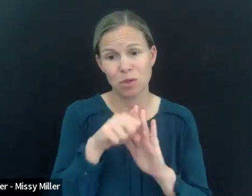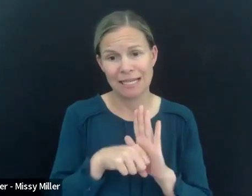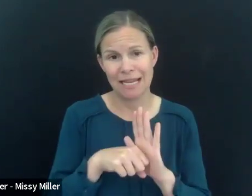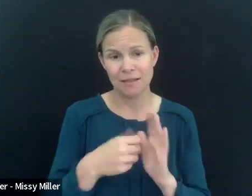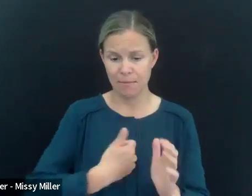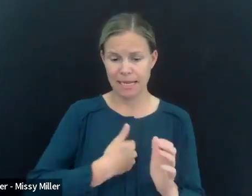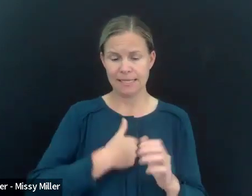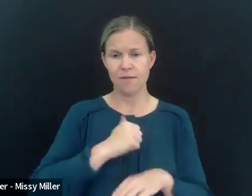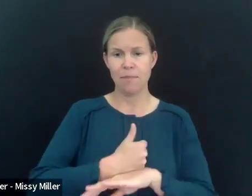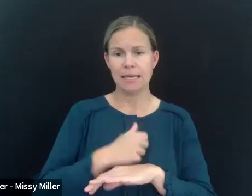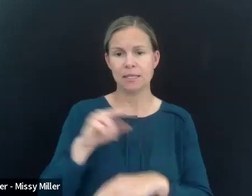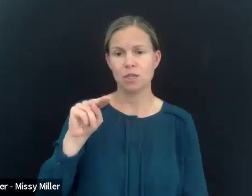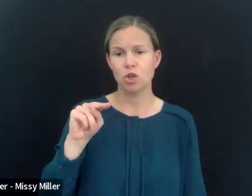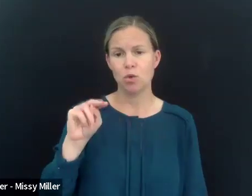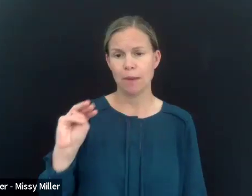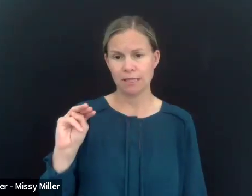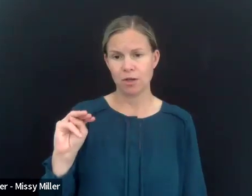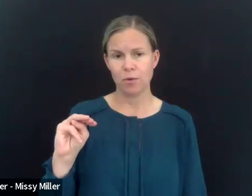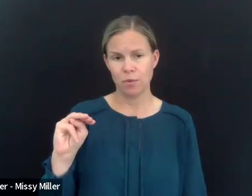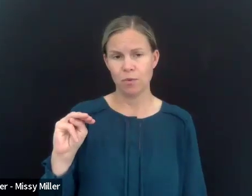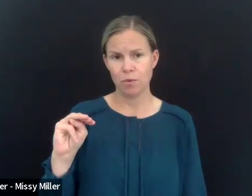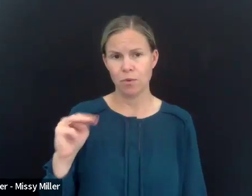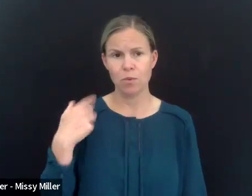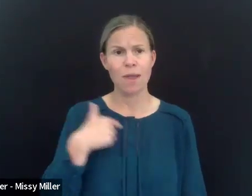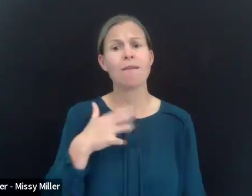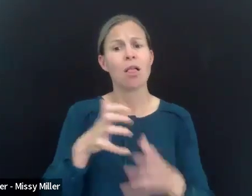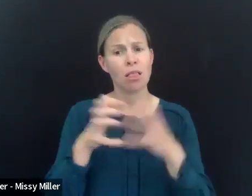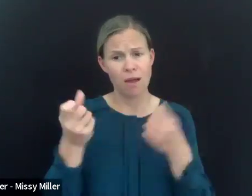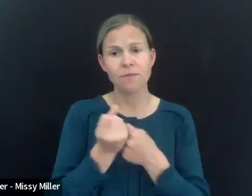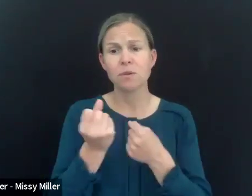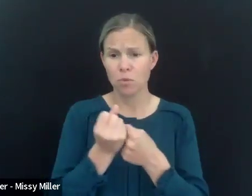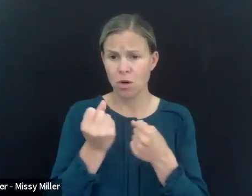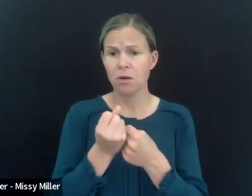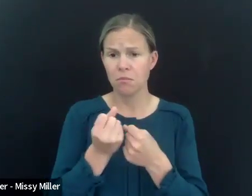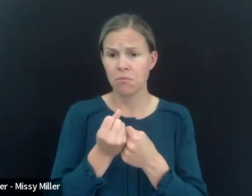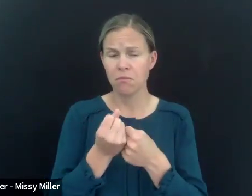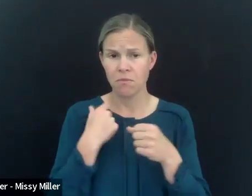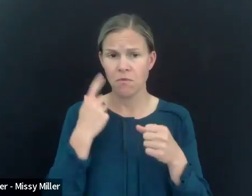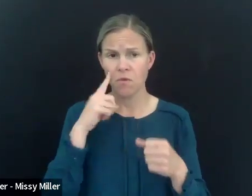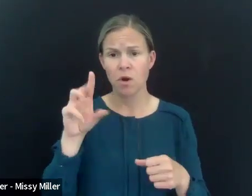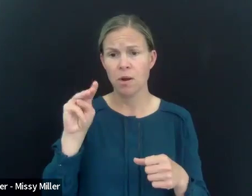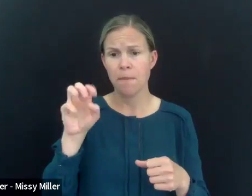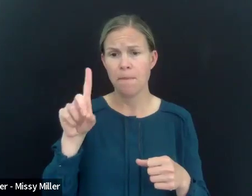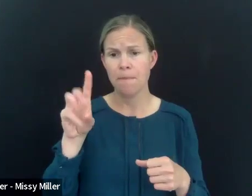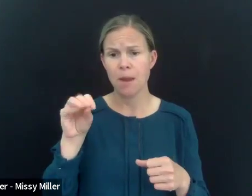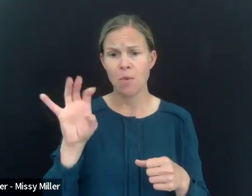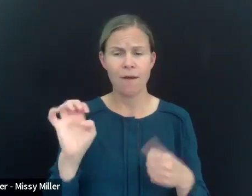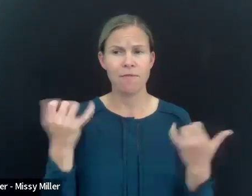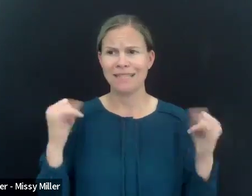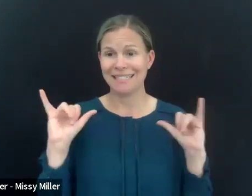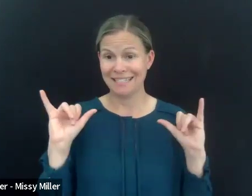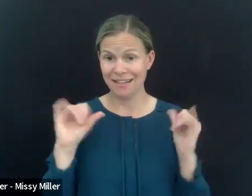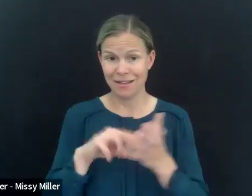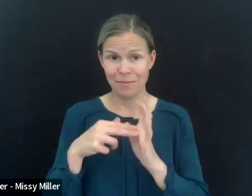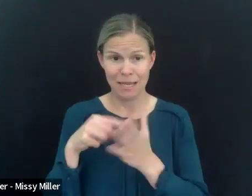Mexico, we have some of the most supportive midwifery laws in the country. And that still doesn't mean midwives are paid